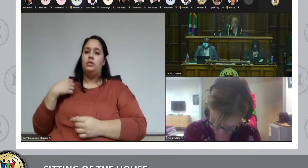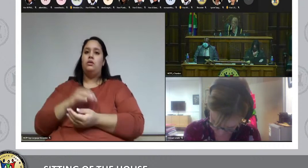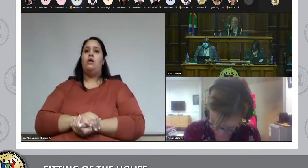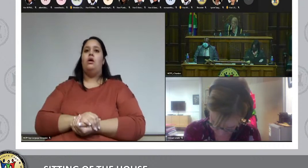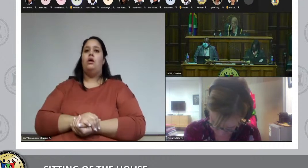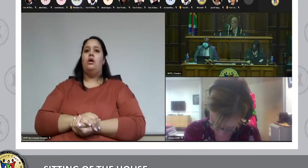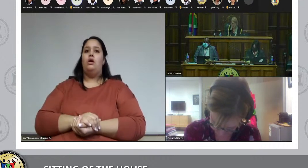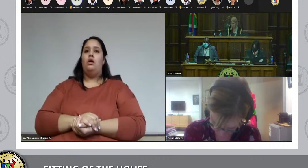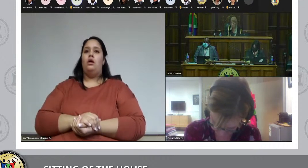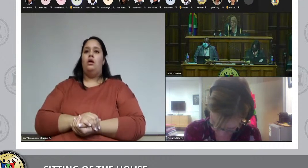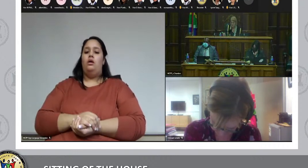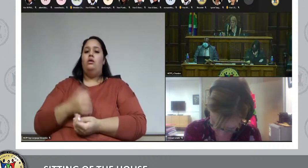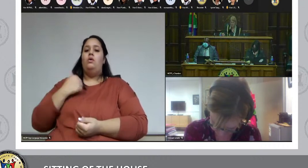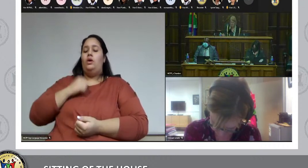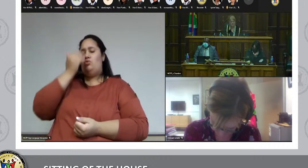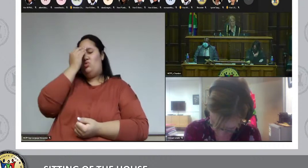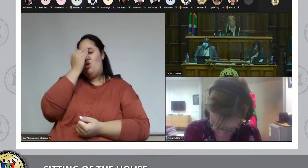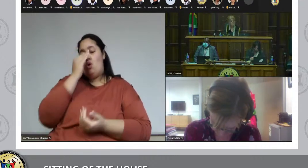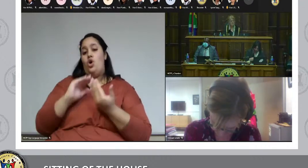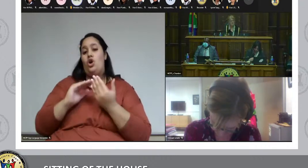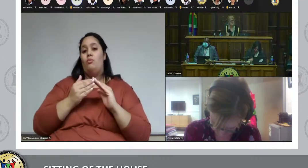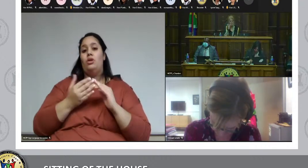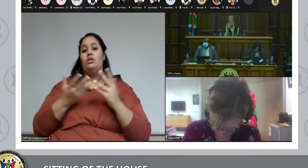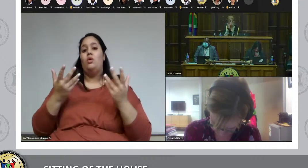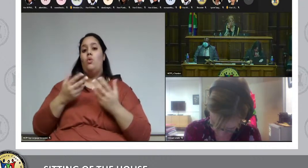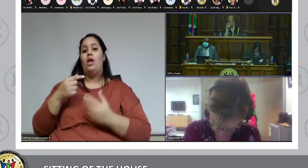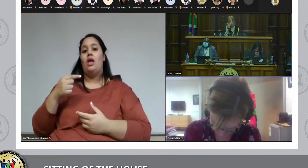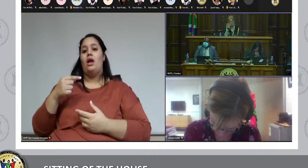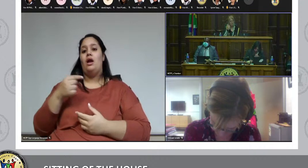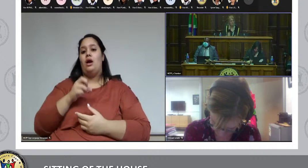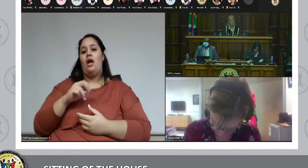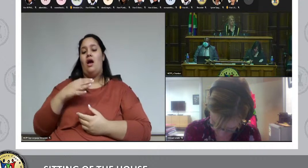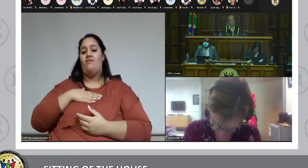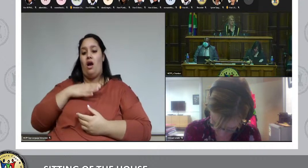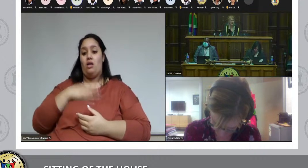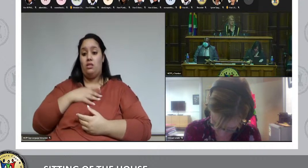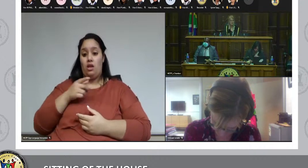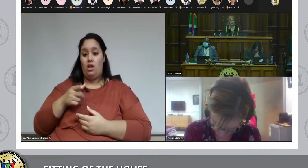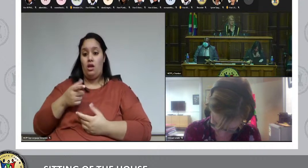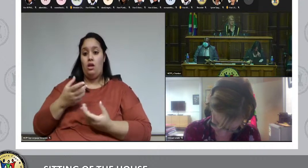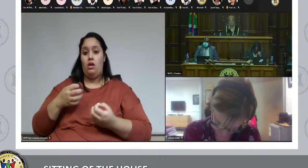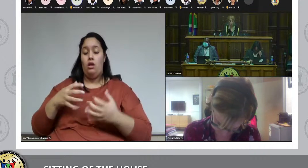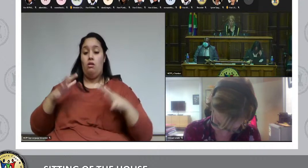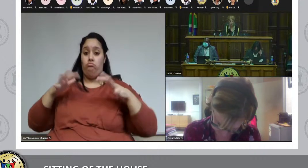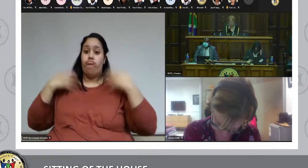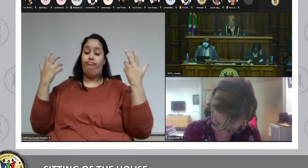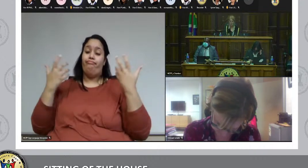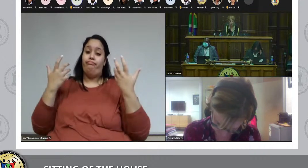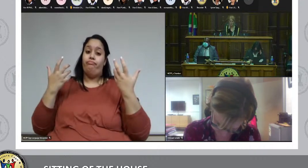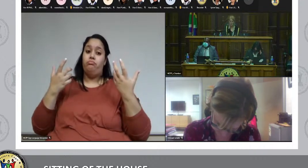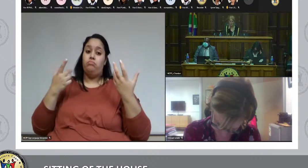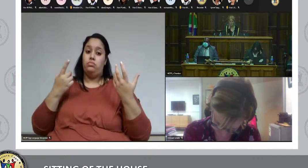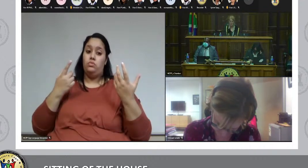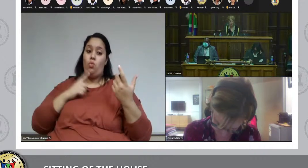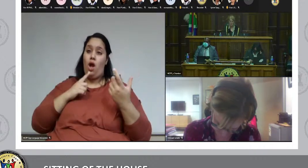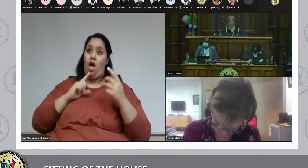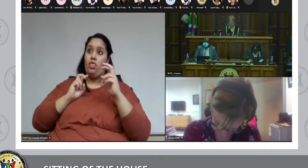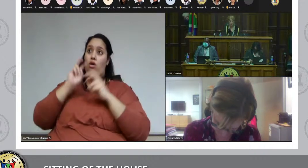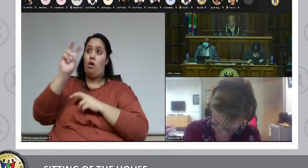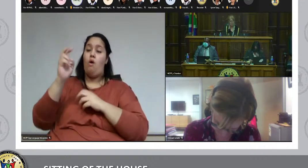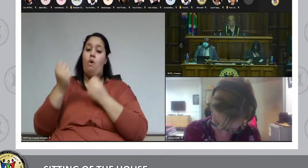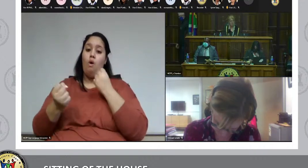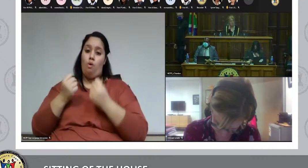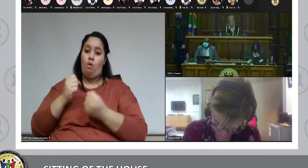to know, the community out in Graawater is still in uproar, and as you said, that they went to court. And they